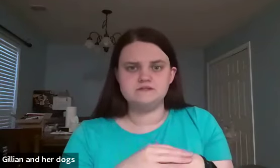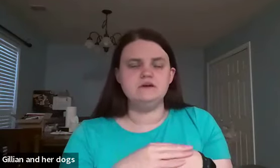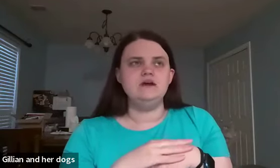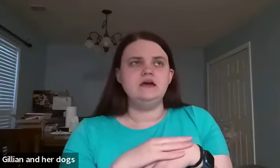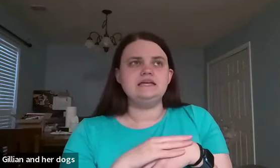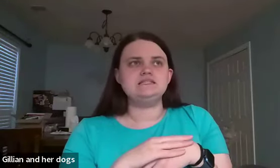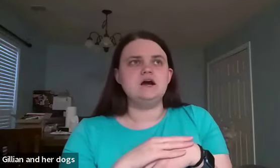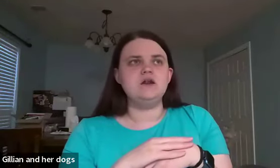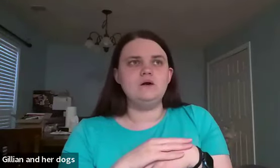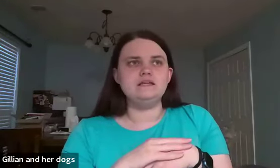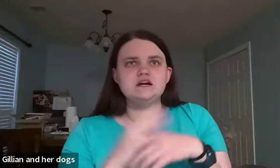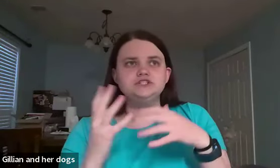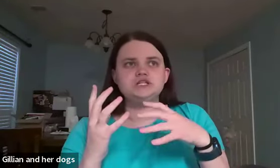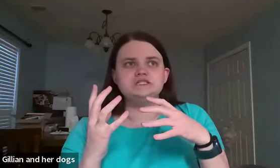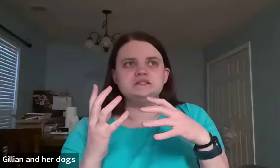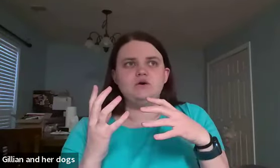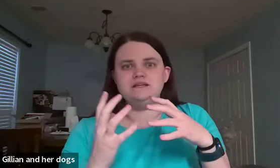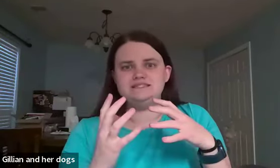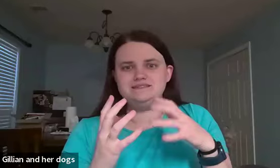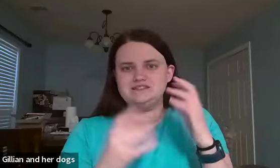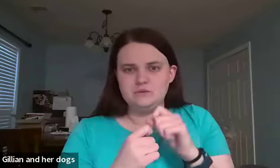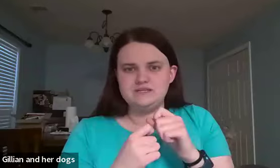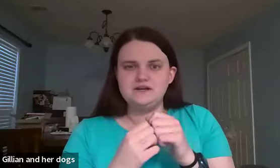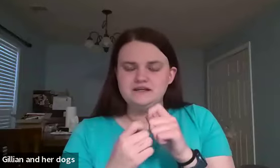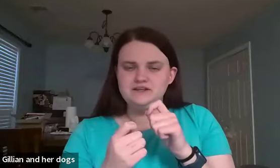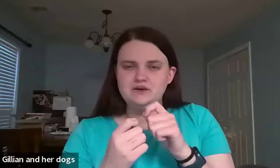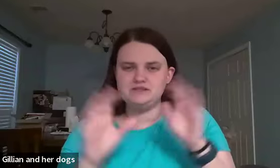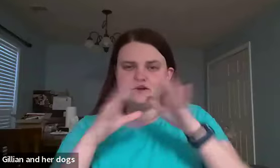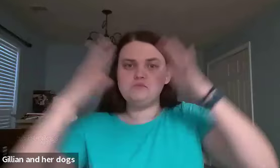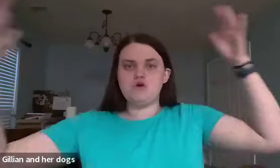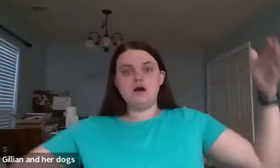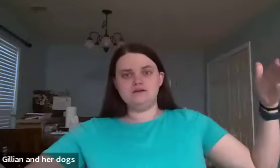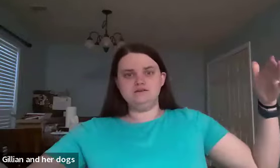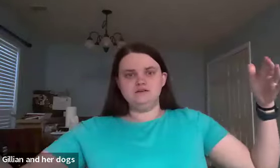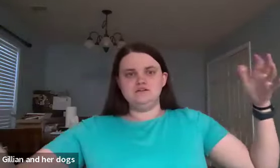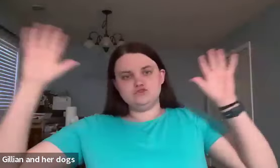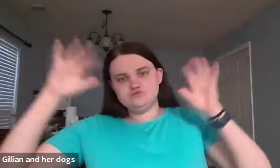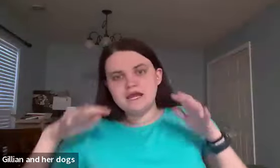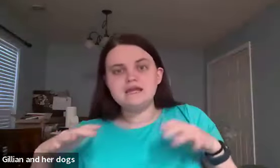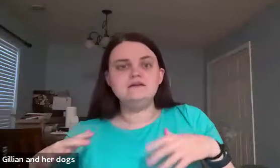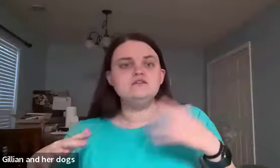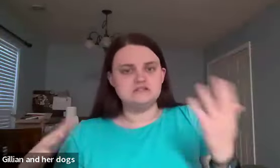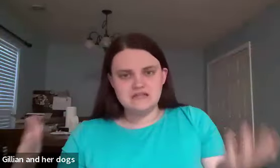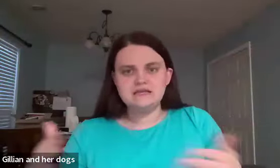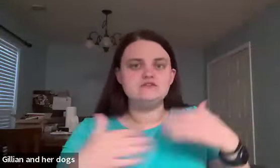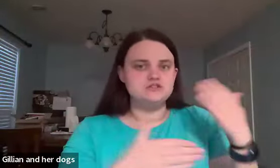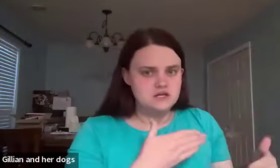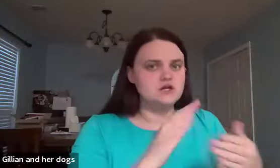storms. It's not just always storm. It's very, it's very broad. There's Yeah. rain, there's lightning, there's